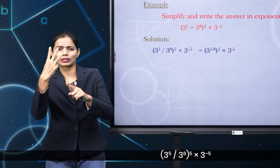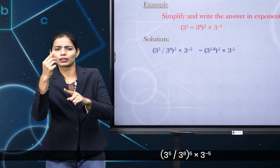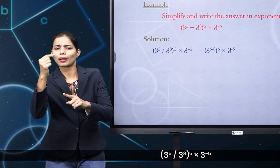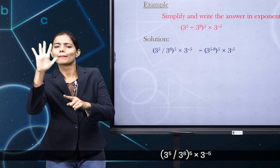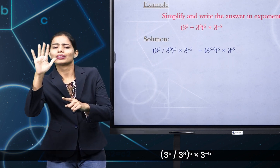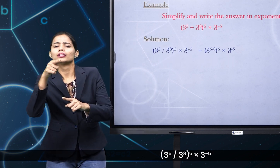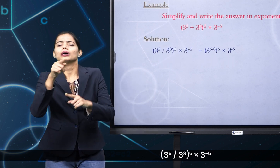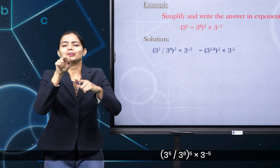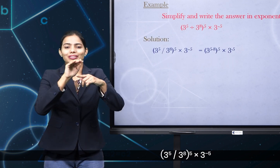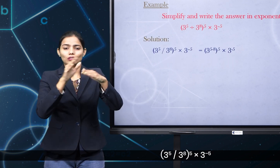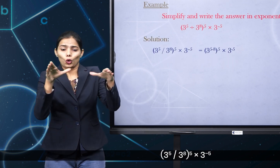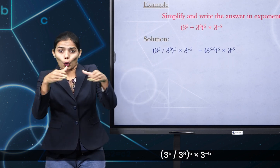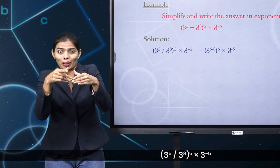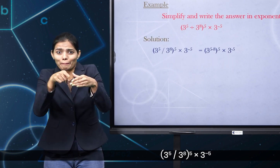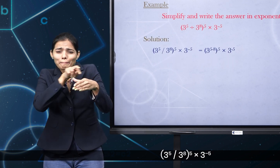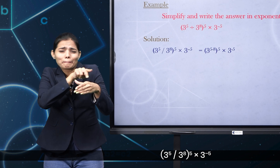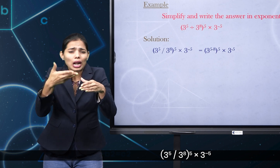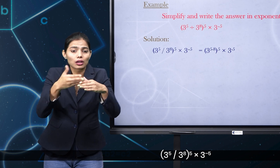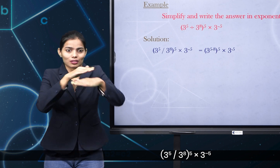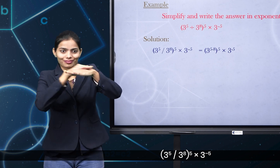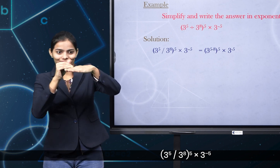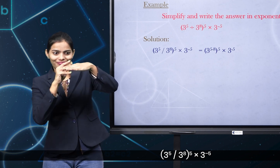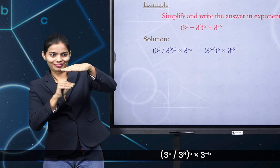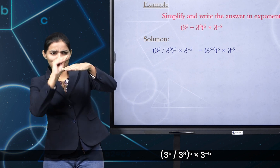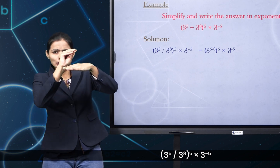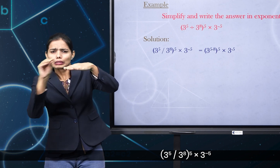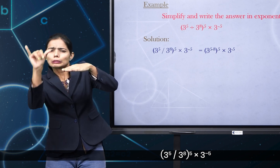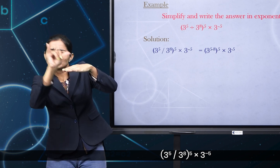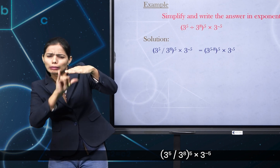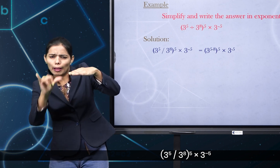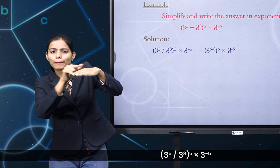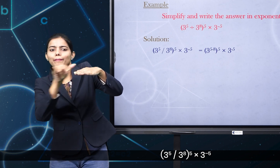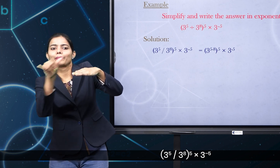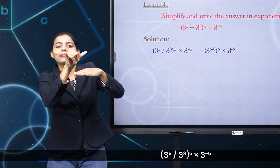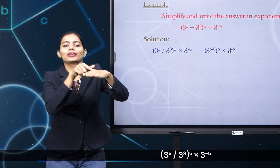3 power 5 by 3 power 8 whole power 5 into 3 power minus 5.